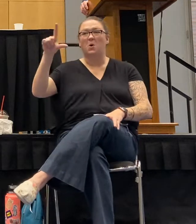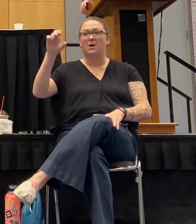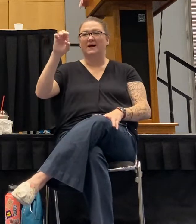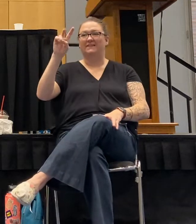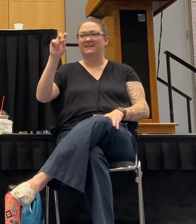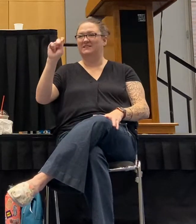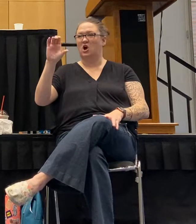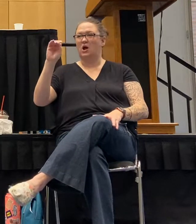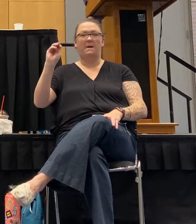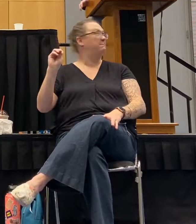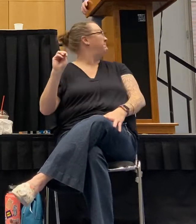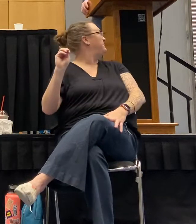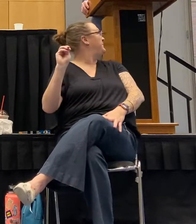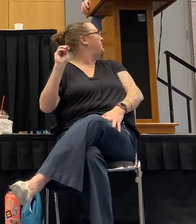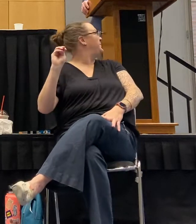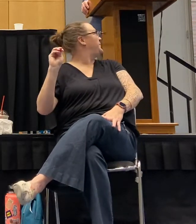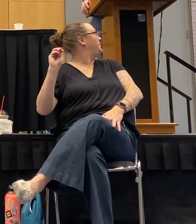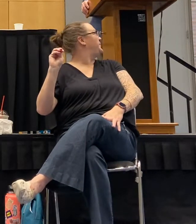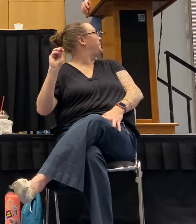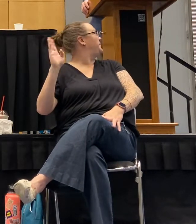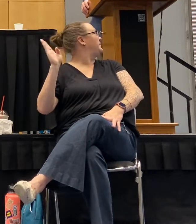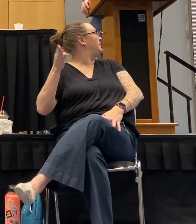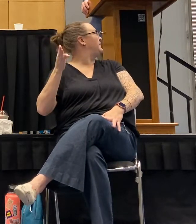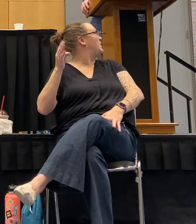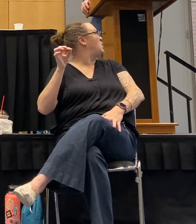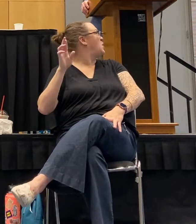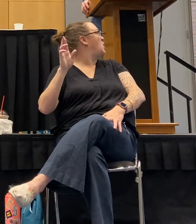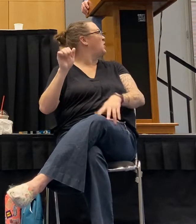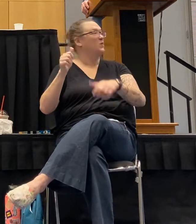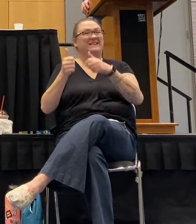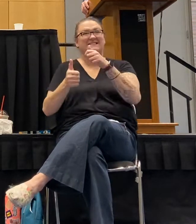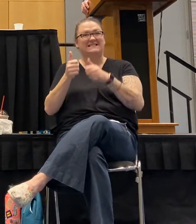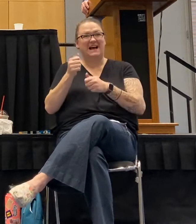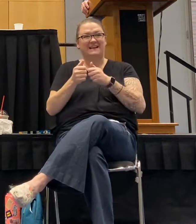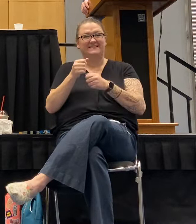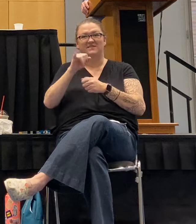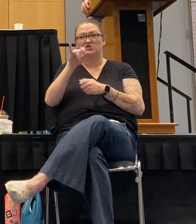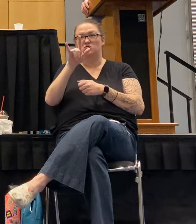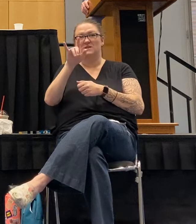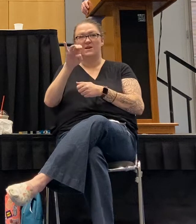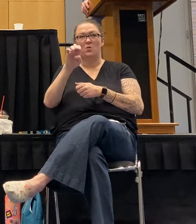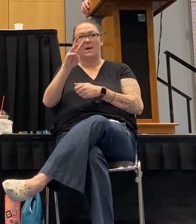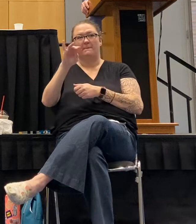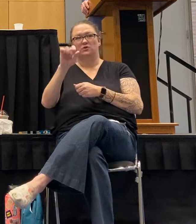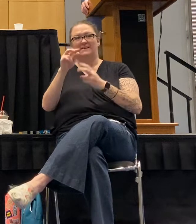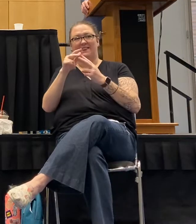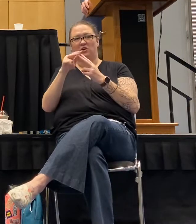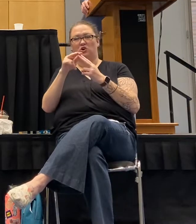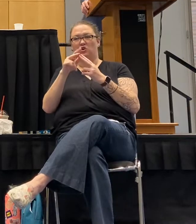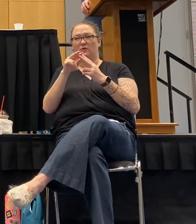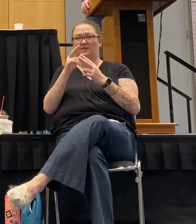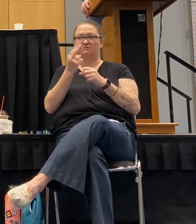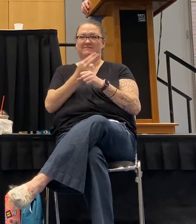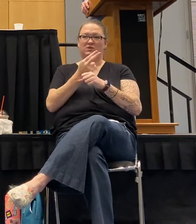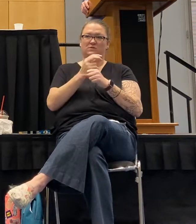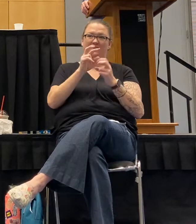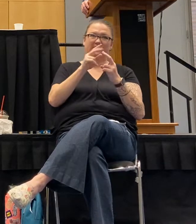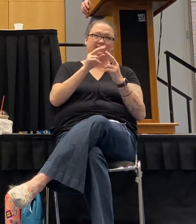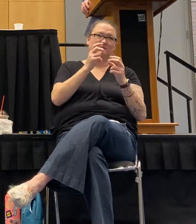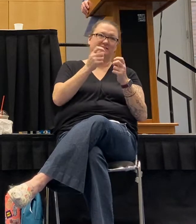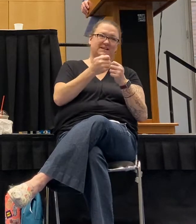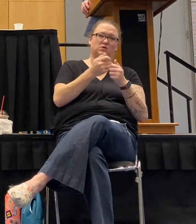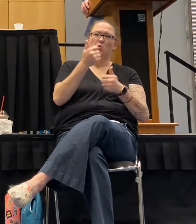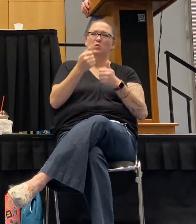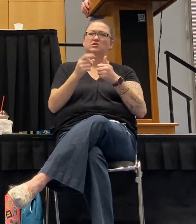pollev.com/JulieWilburs937, or you can text Julie Wilburs 937 to 37607. And we want to ask, of the following options, which do you